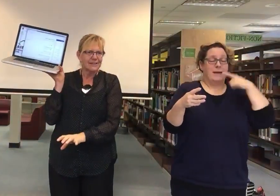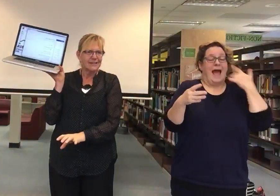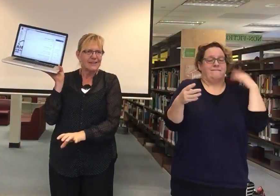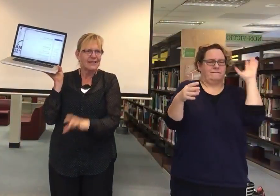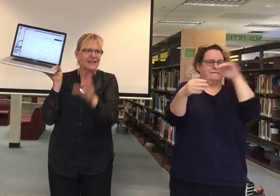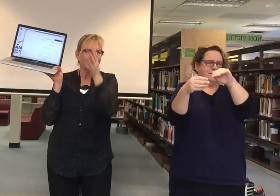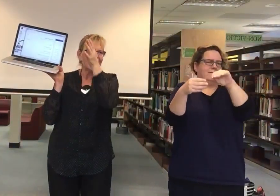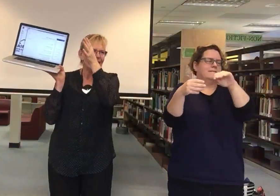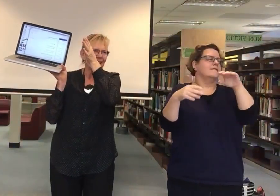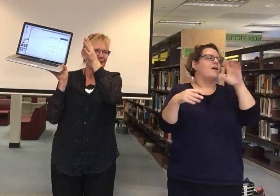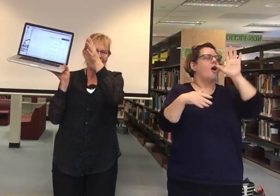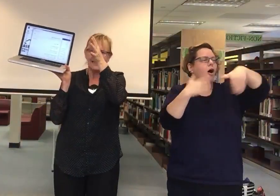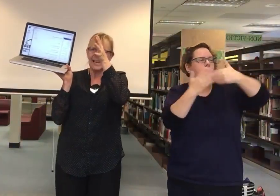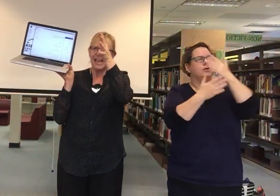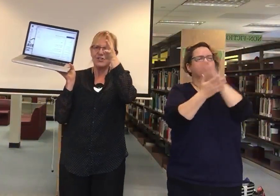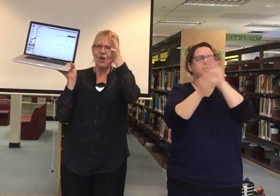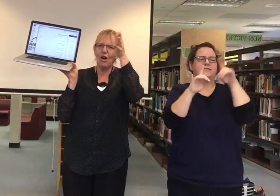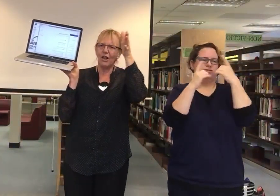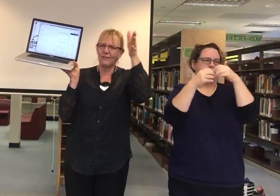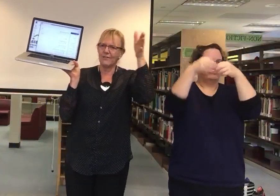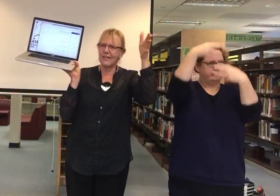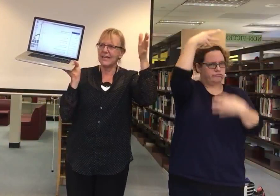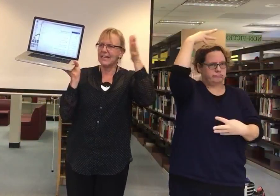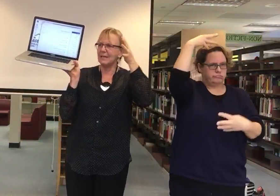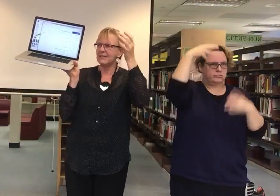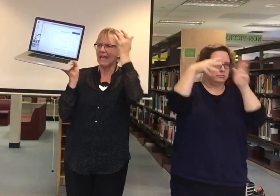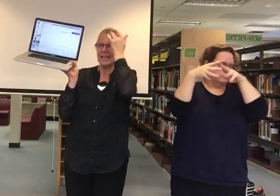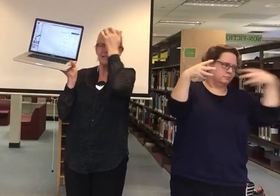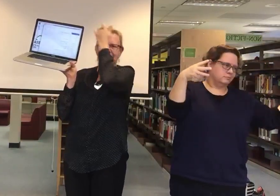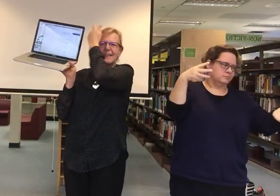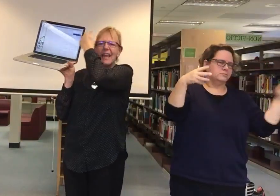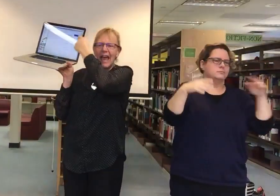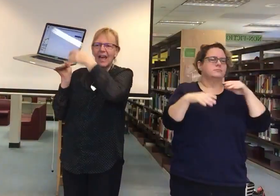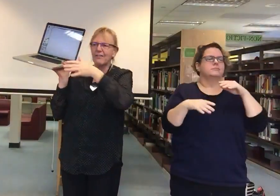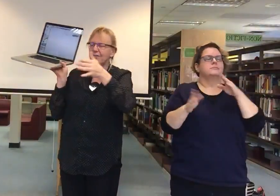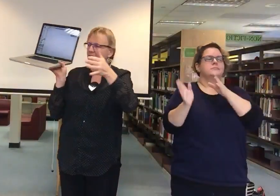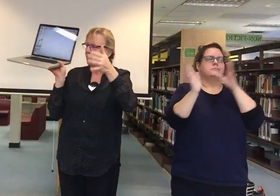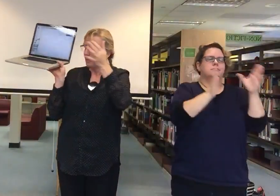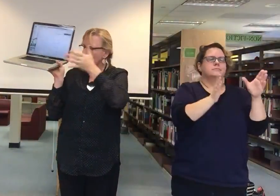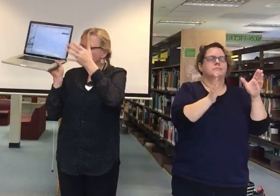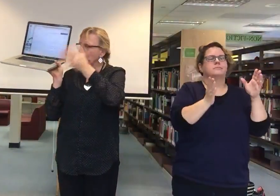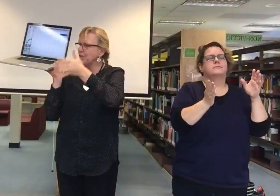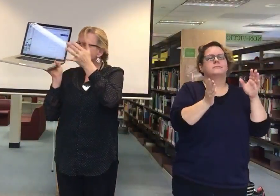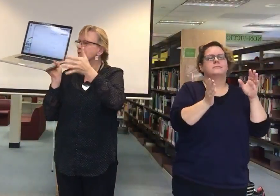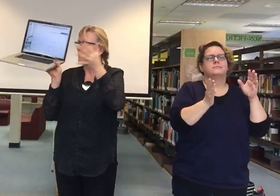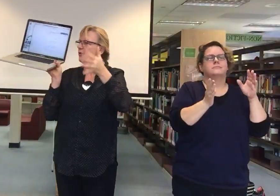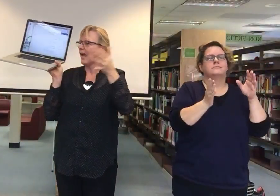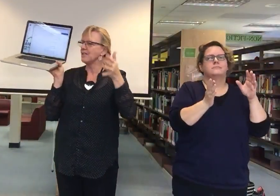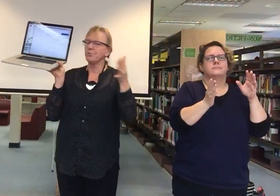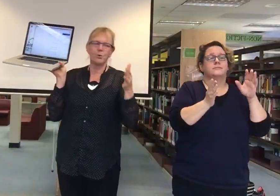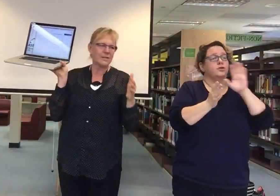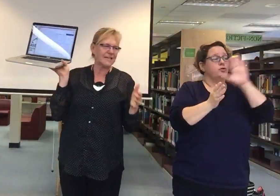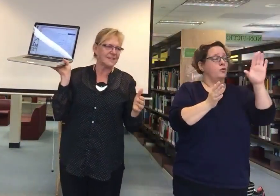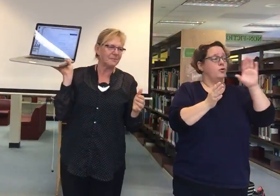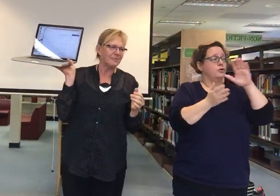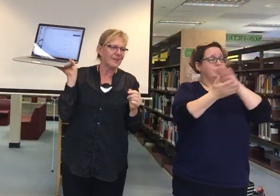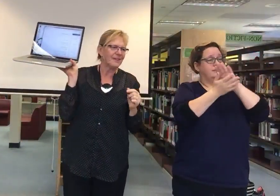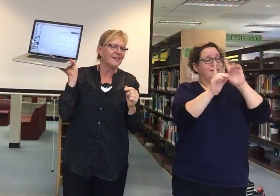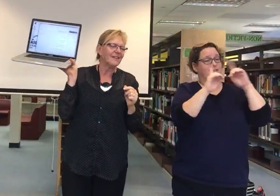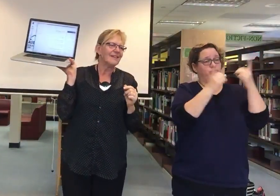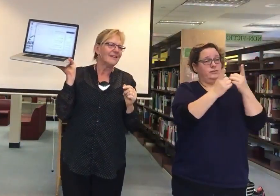districts, and then it has all of the days that they have where your district has Pro